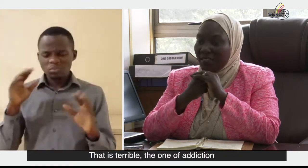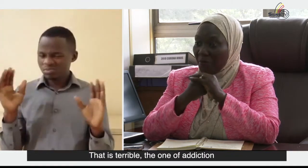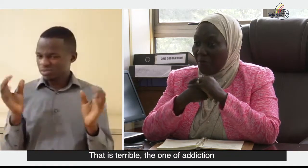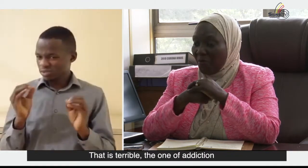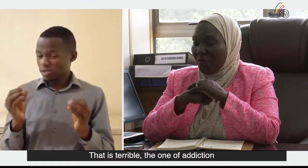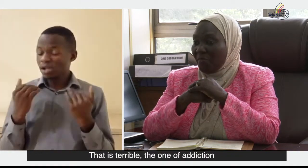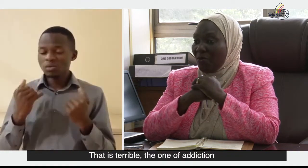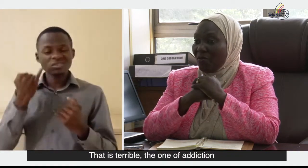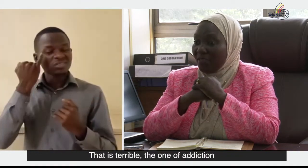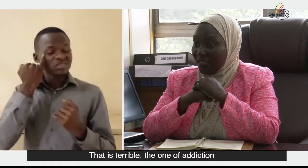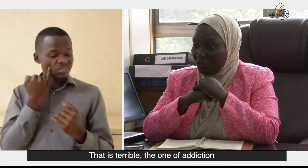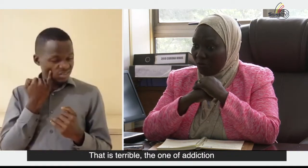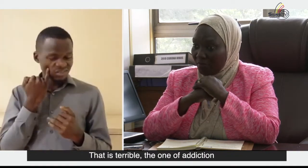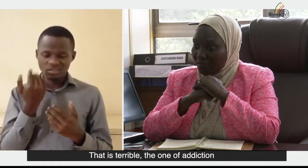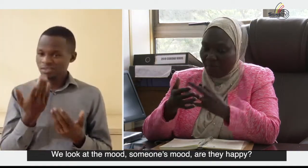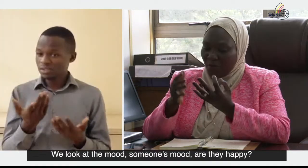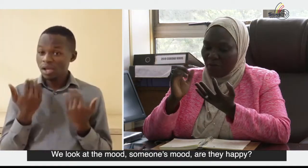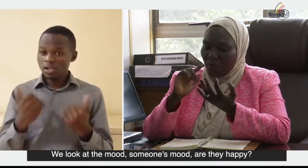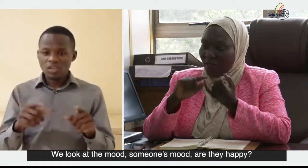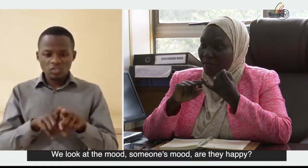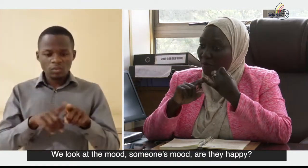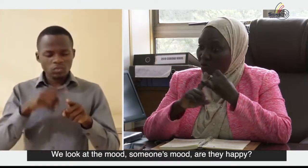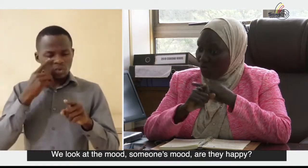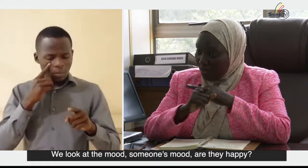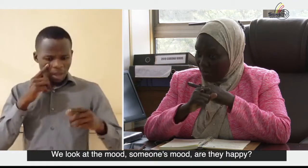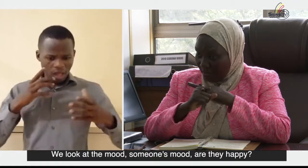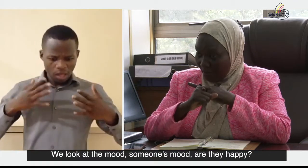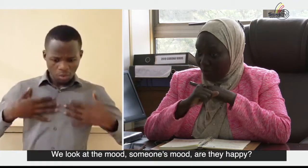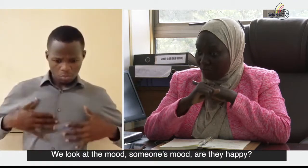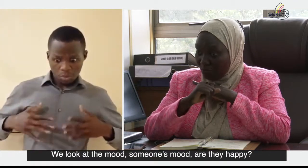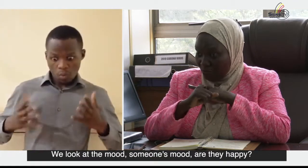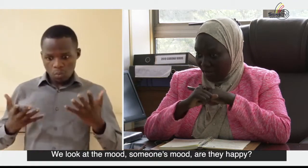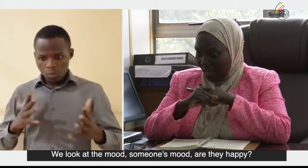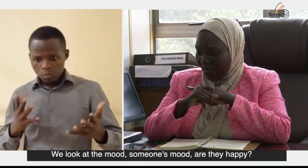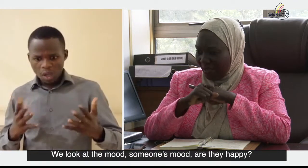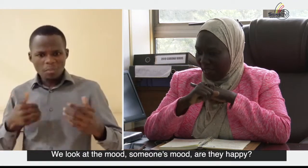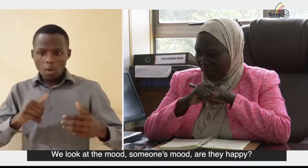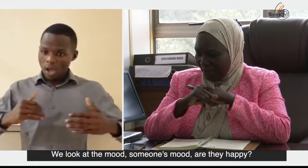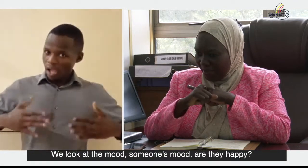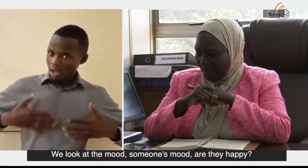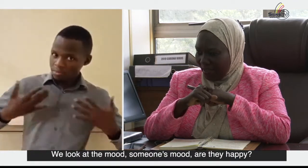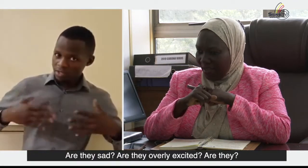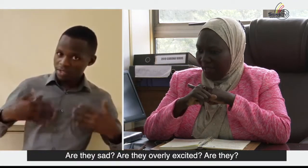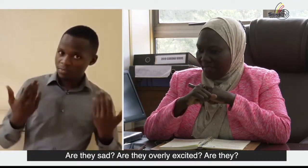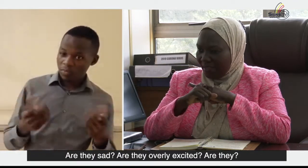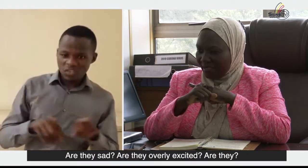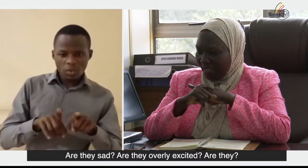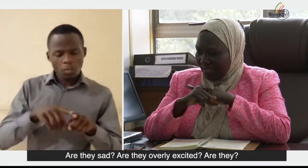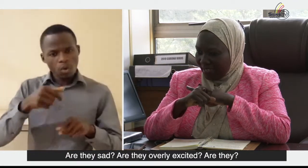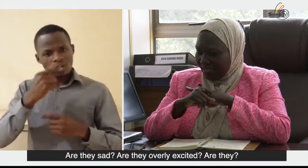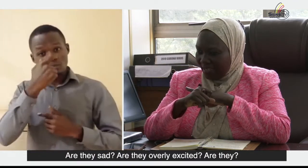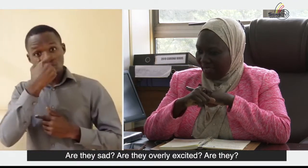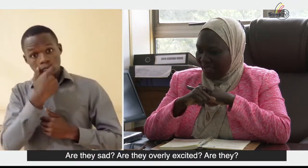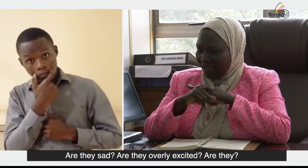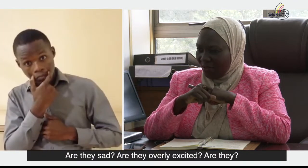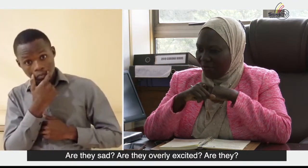terrible, the one of addiction. We look at the mood, someone's mood. Are they happy? Are they sad? Are they